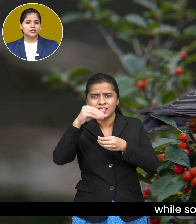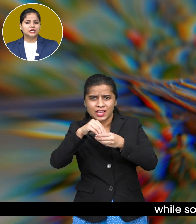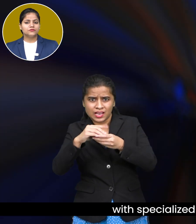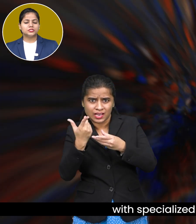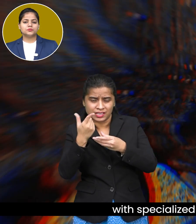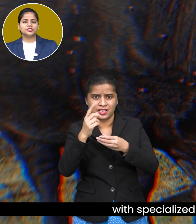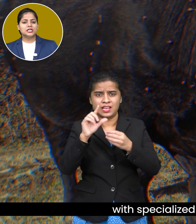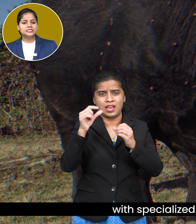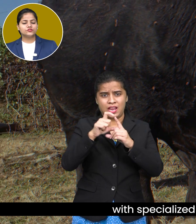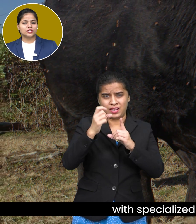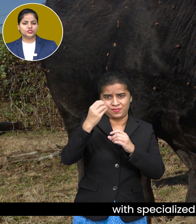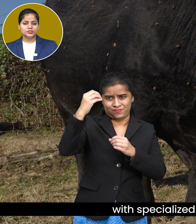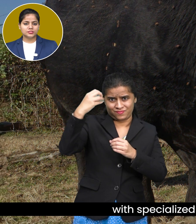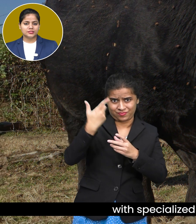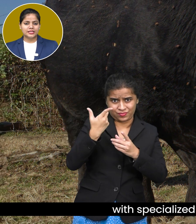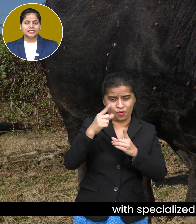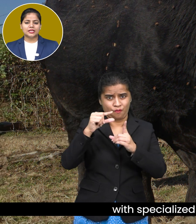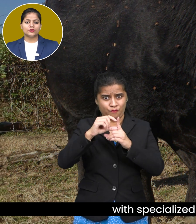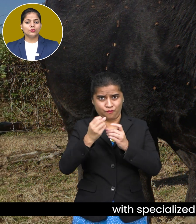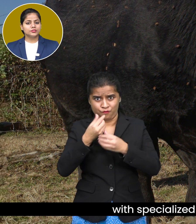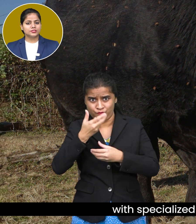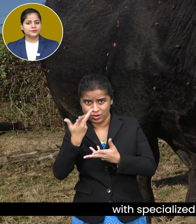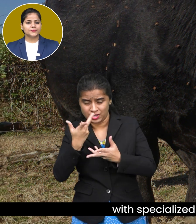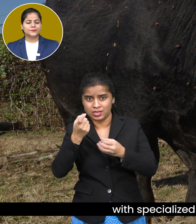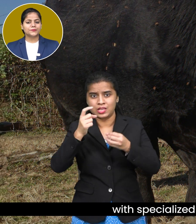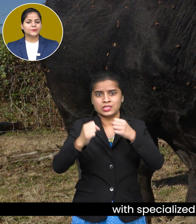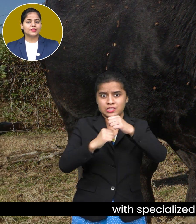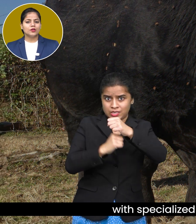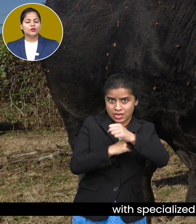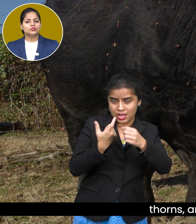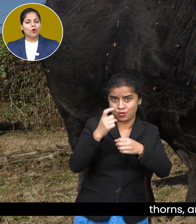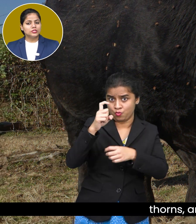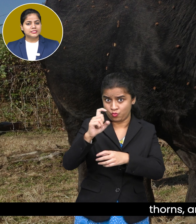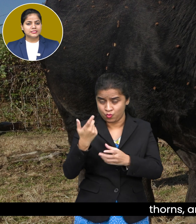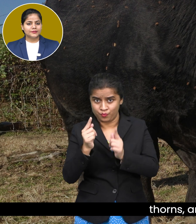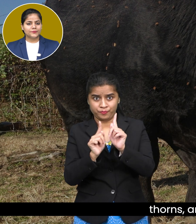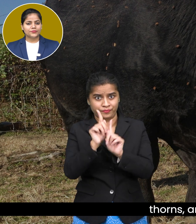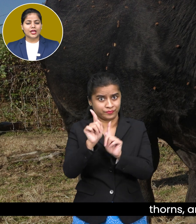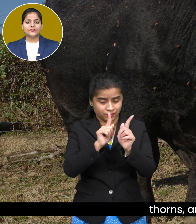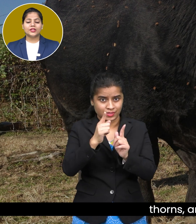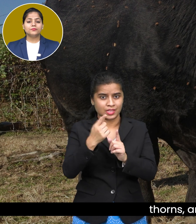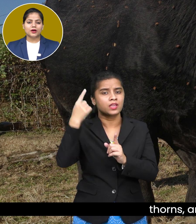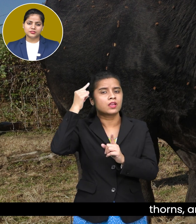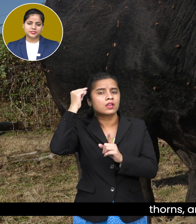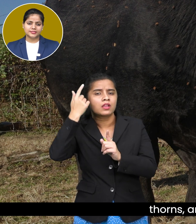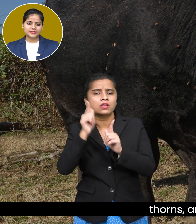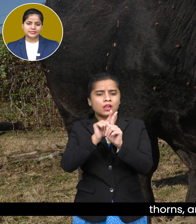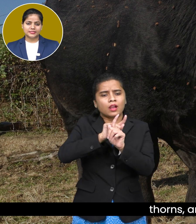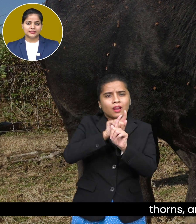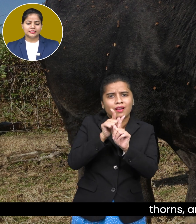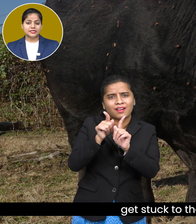fruits with specialized structures like hooks, thorns, and hairy